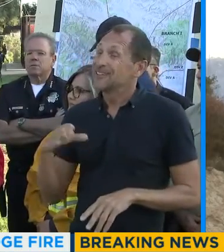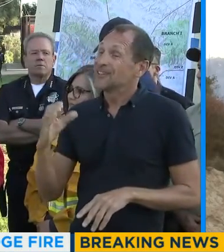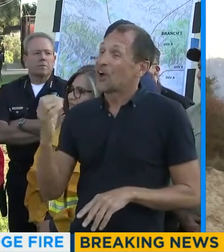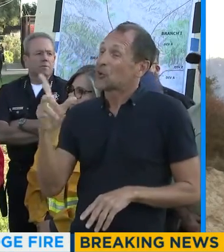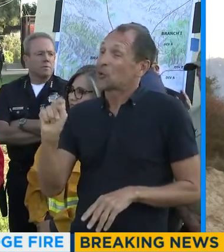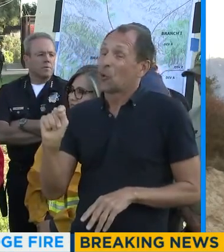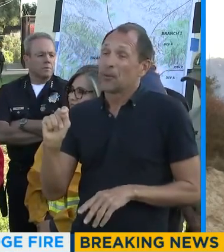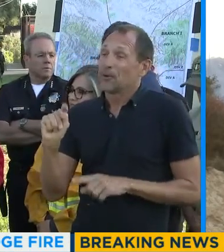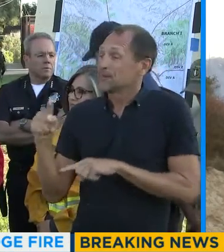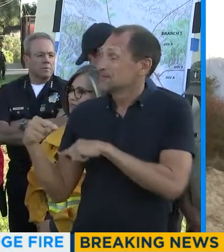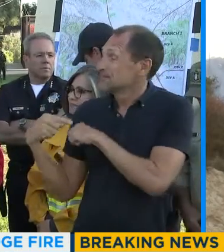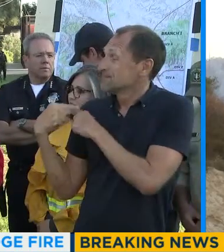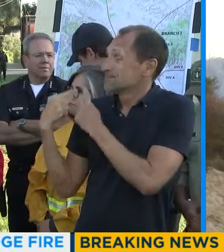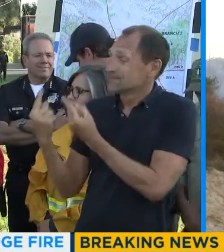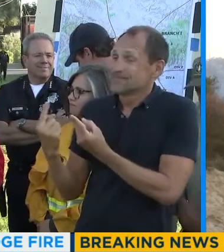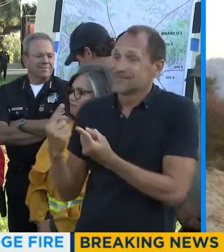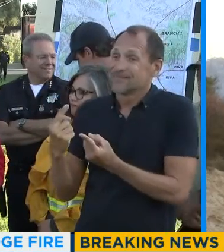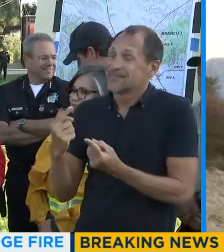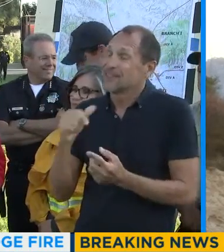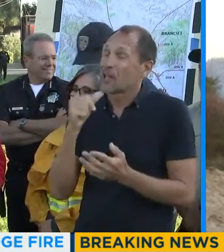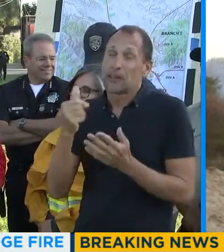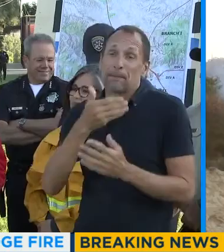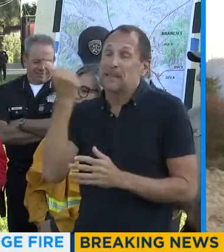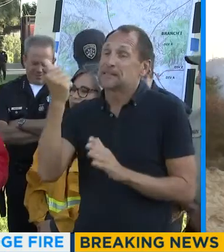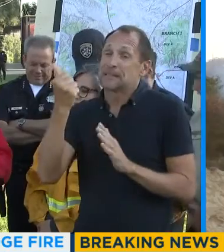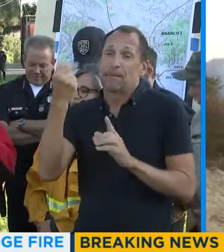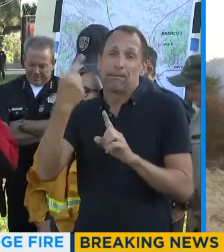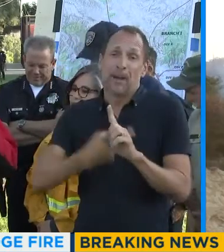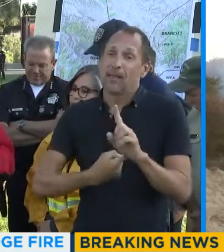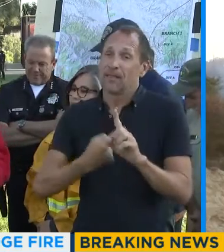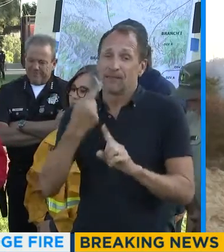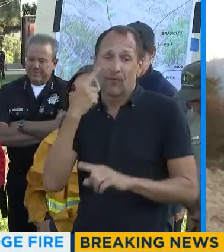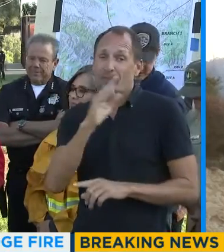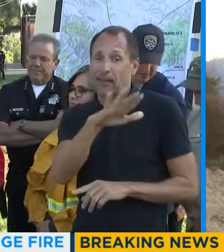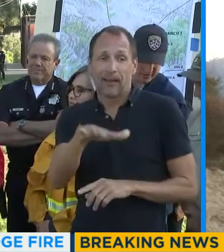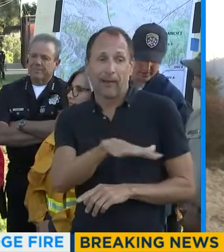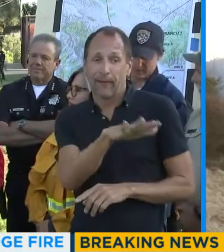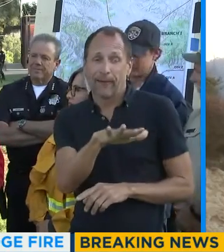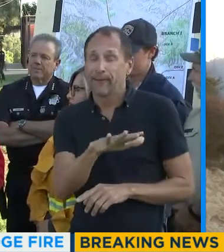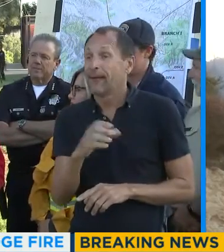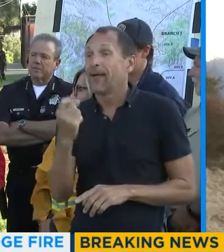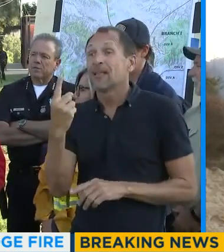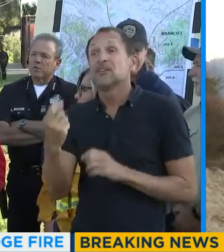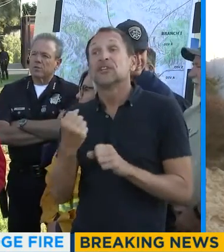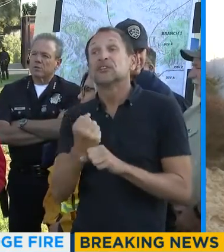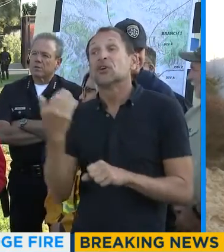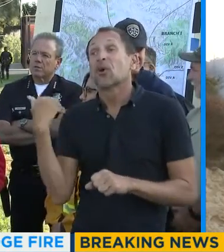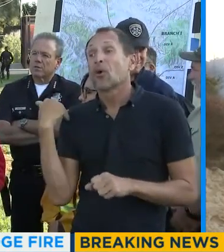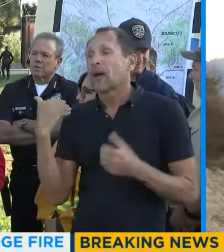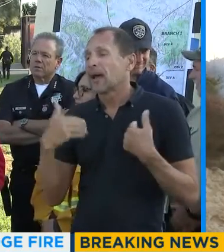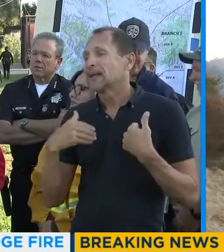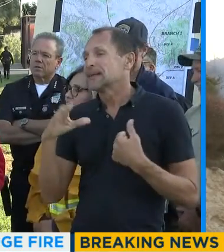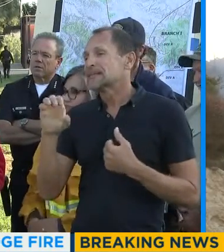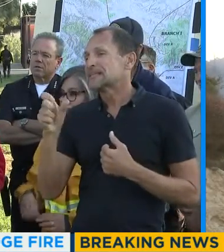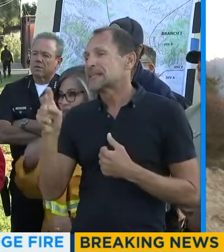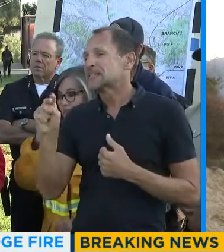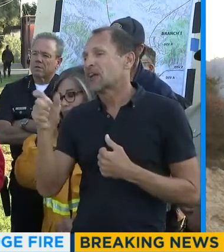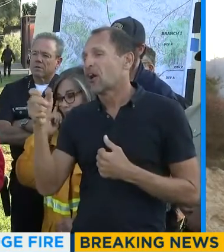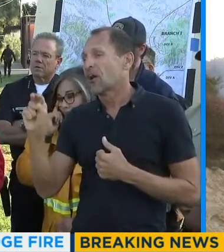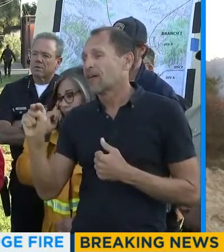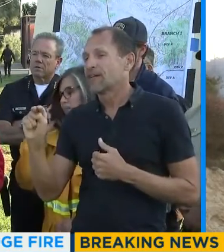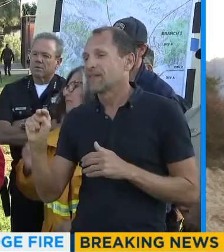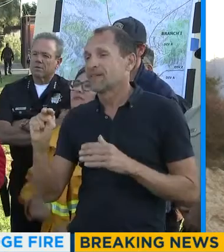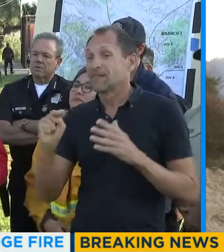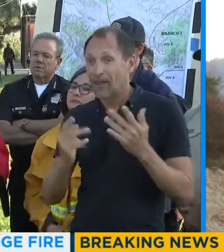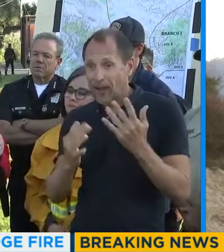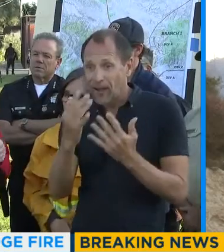month over the years for the Northwest San Fernando Valley. 11 years ago in October, we had the Cessnon fire in much of the